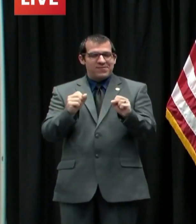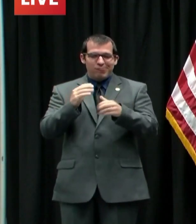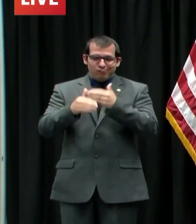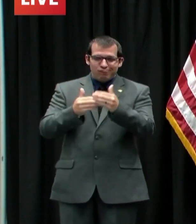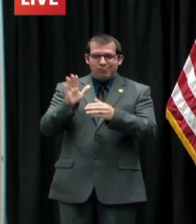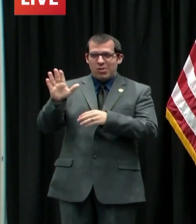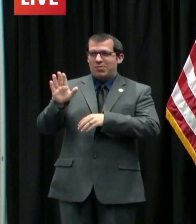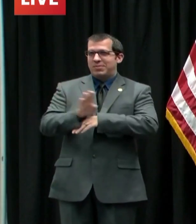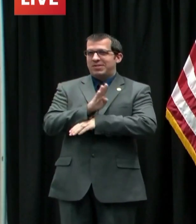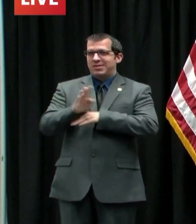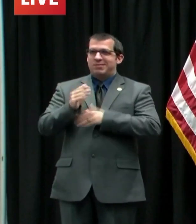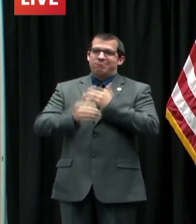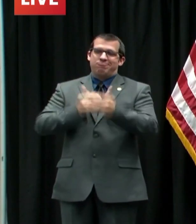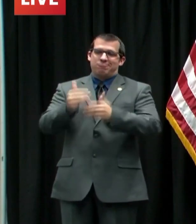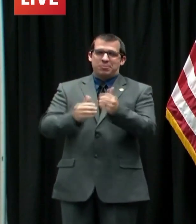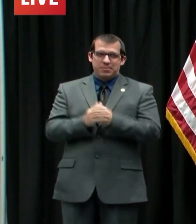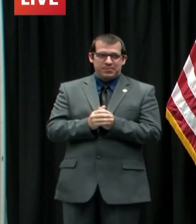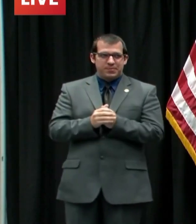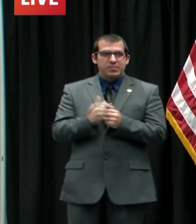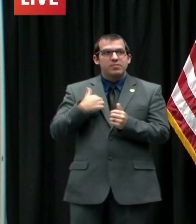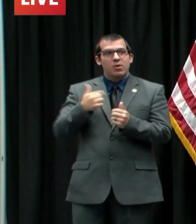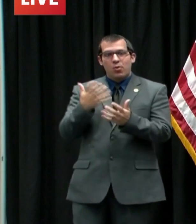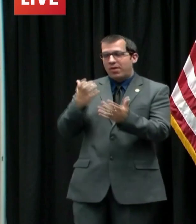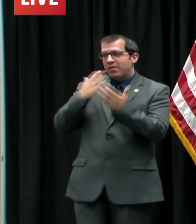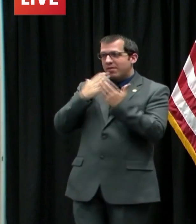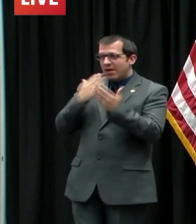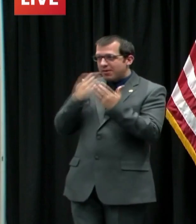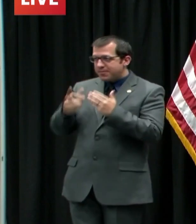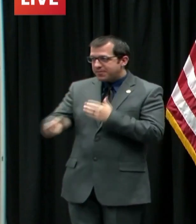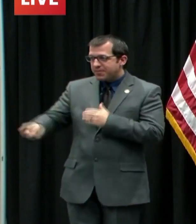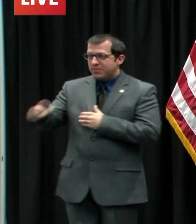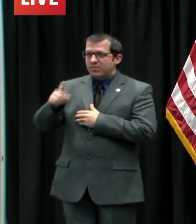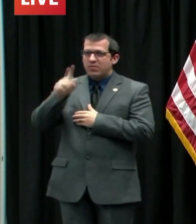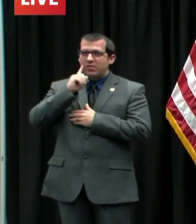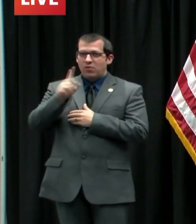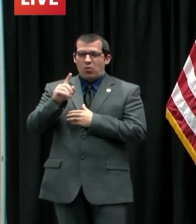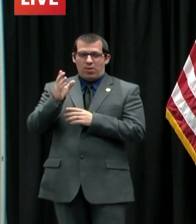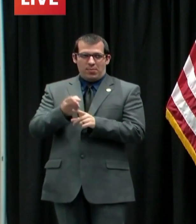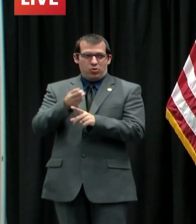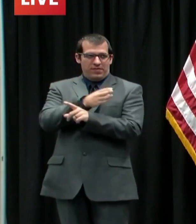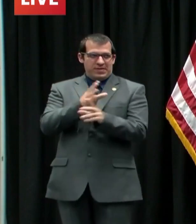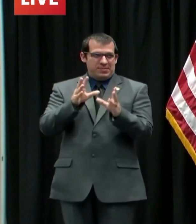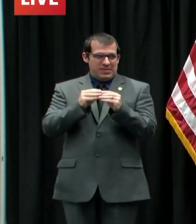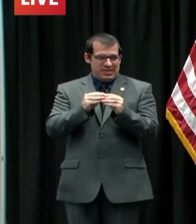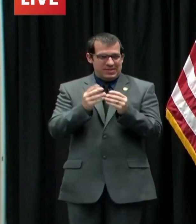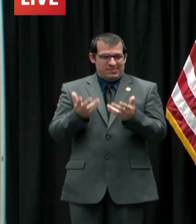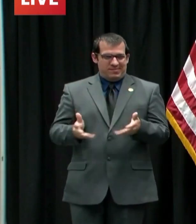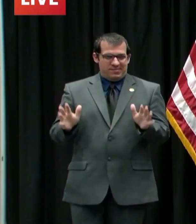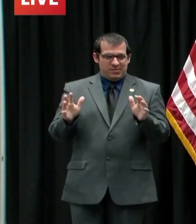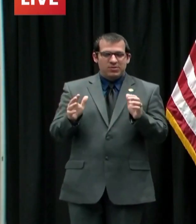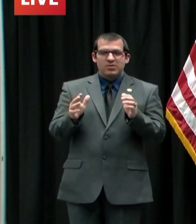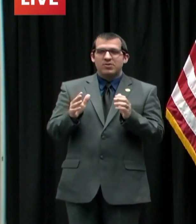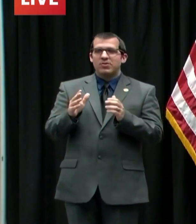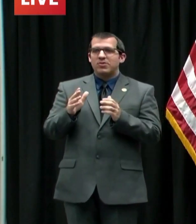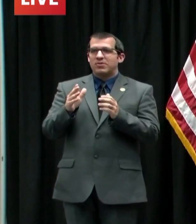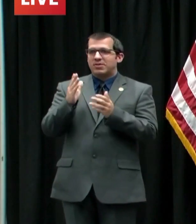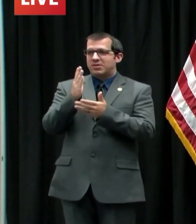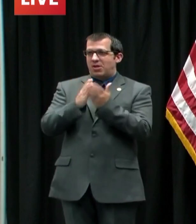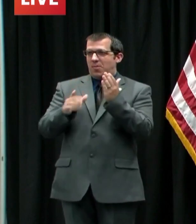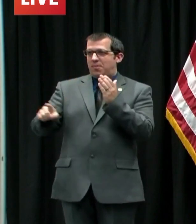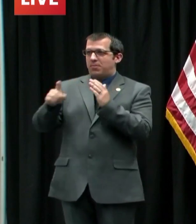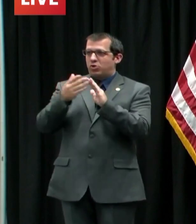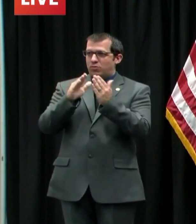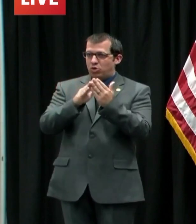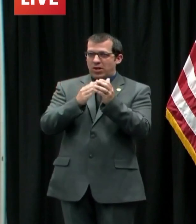business. I also want to thank everyone for the previous meeting that we had with some community leaders,